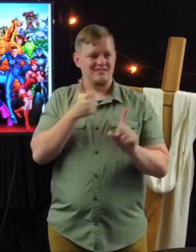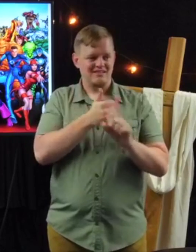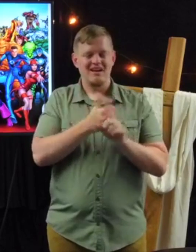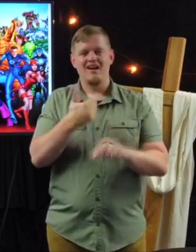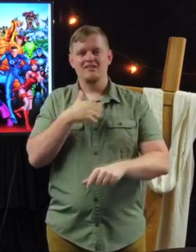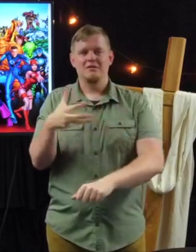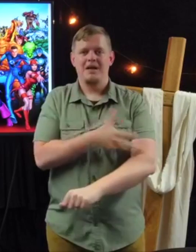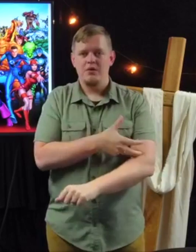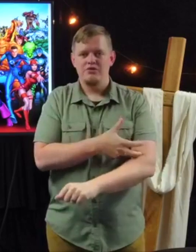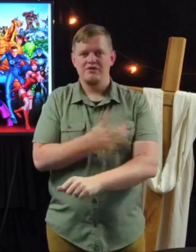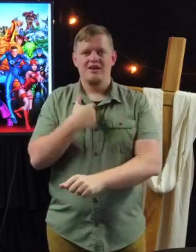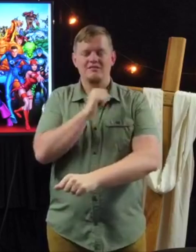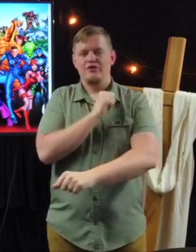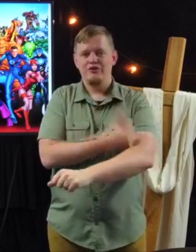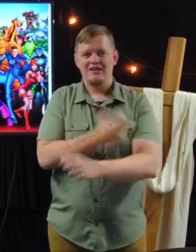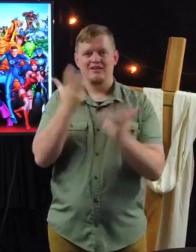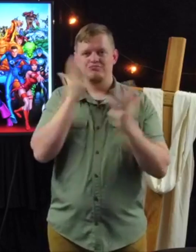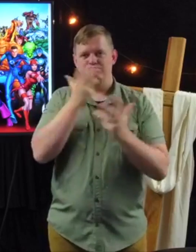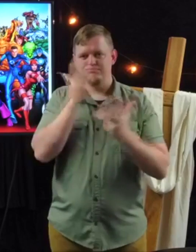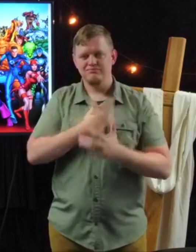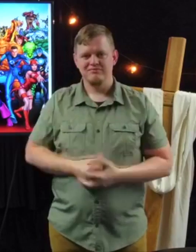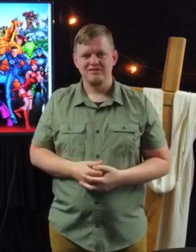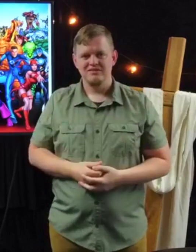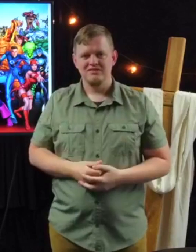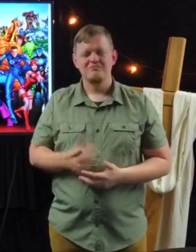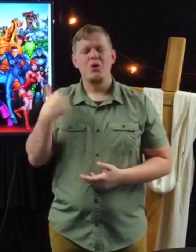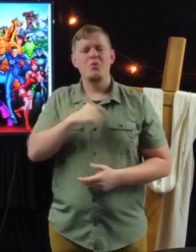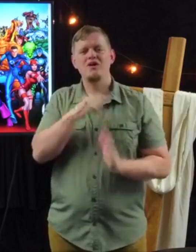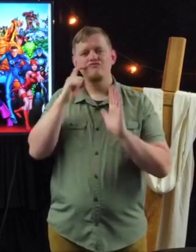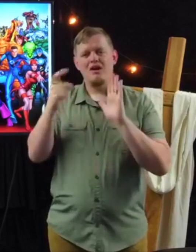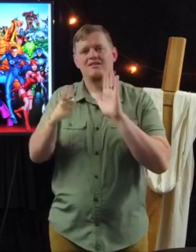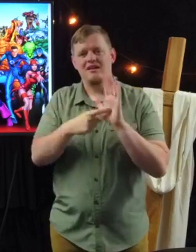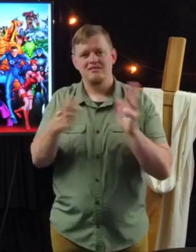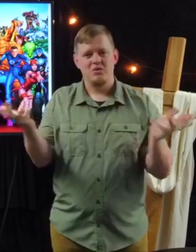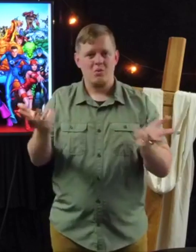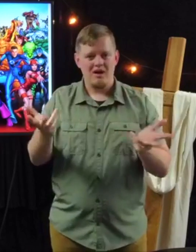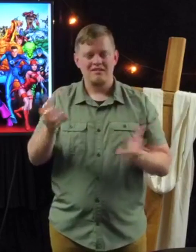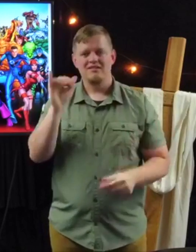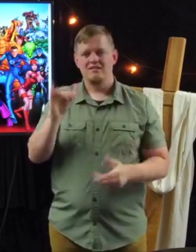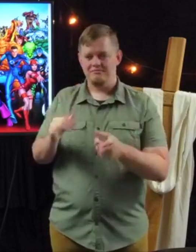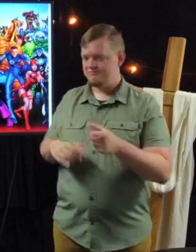Jesus has the power. He has the authority. And we recognize